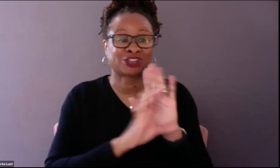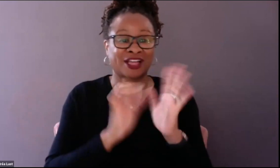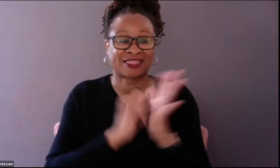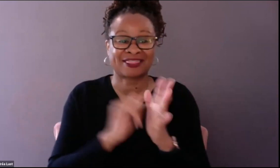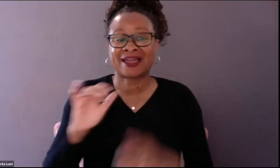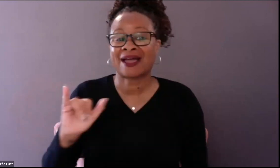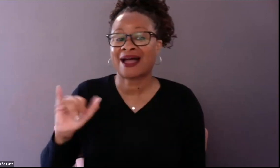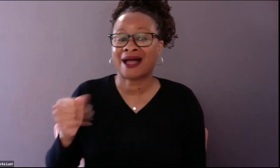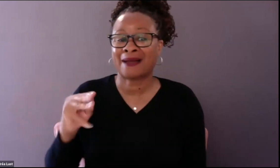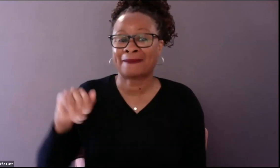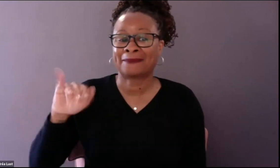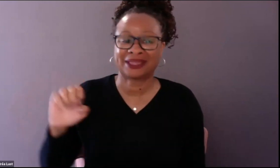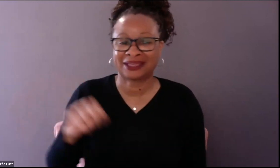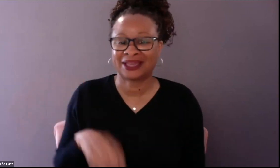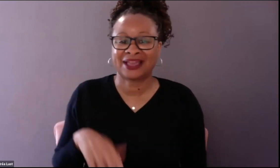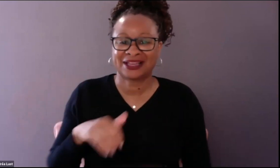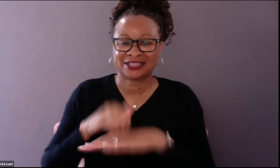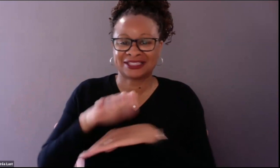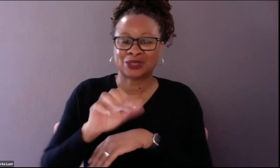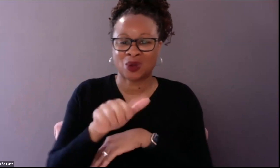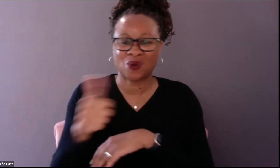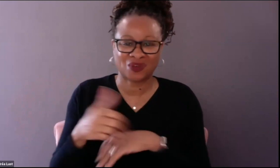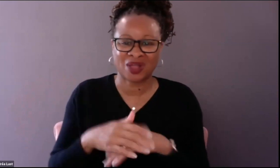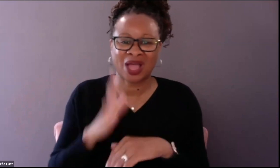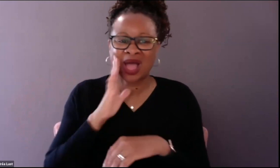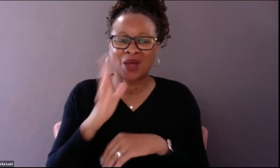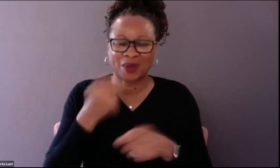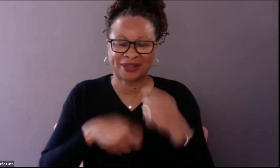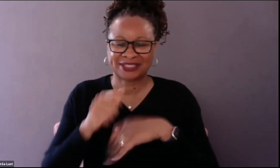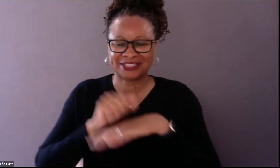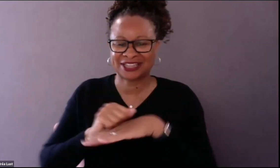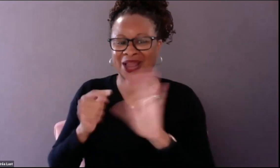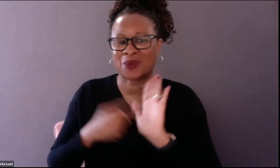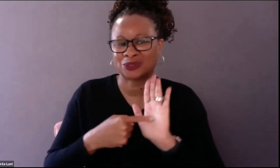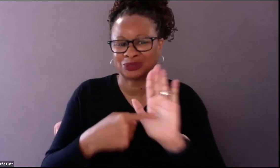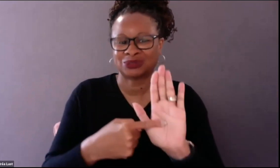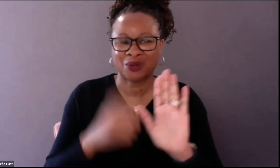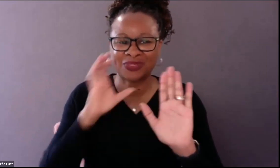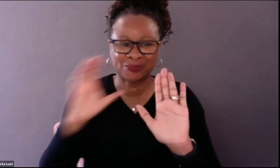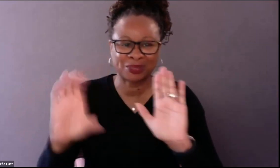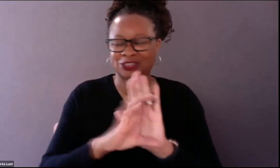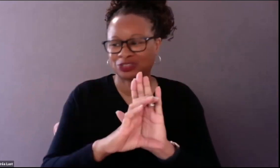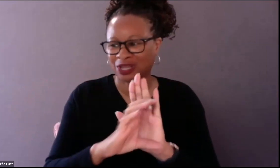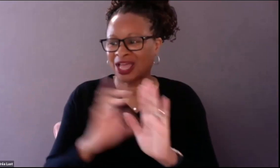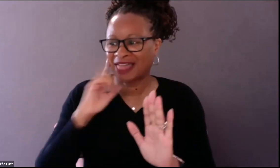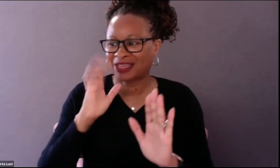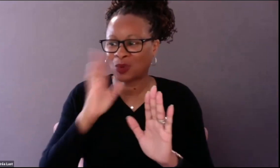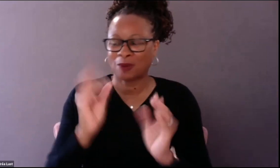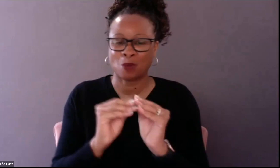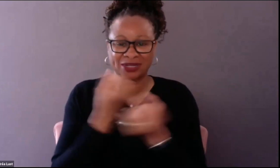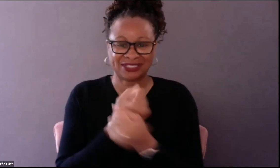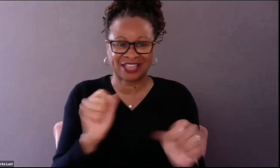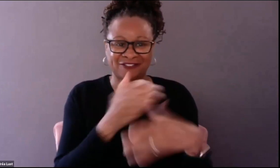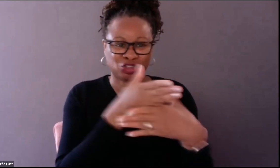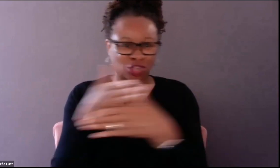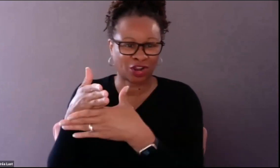over. We're not going to attempt to do another video, so I'll instead show the photos, because I think that will be a safer share.